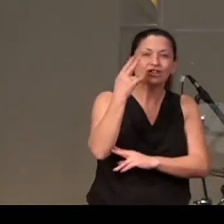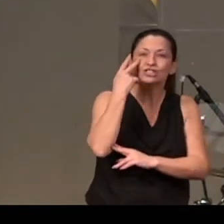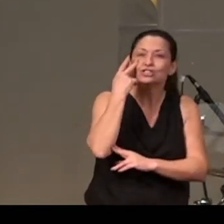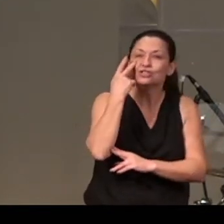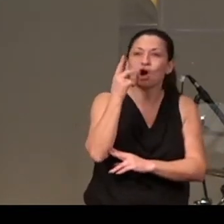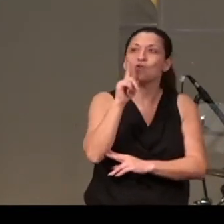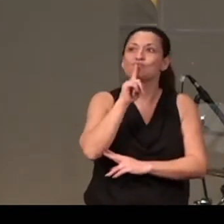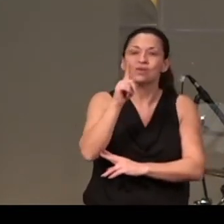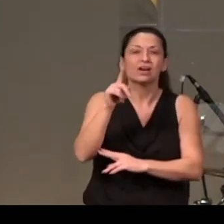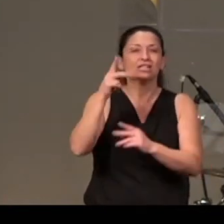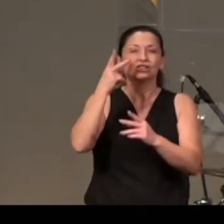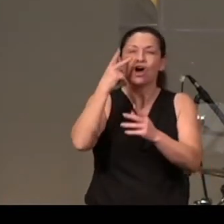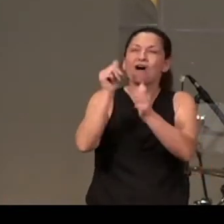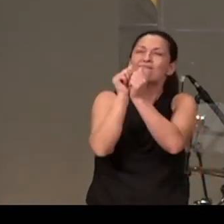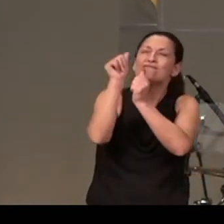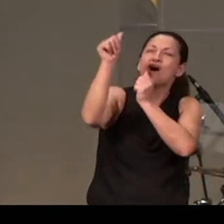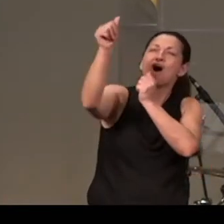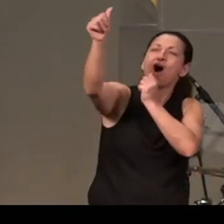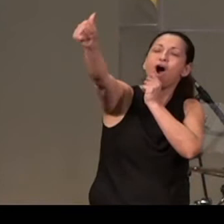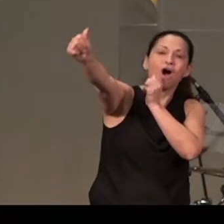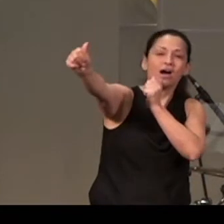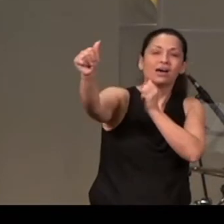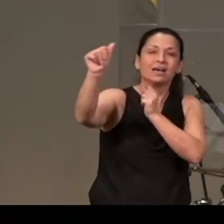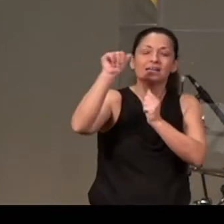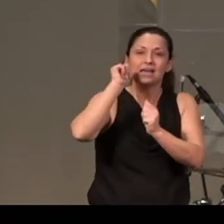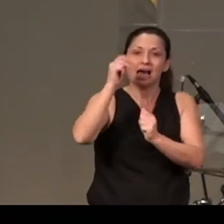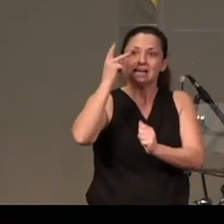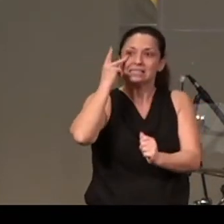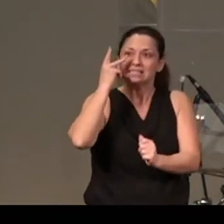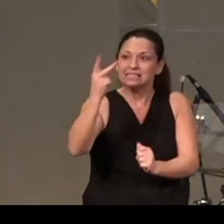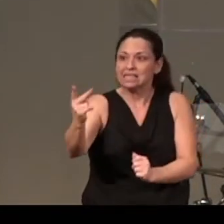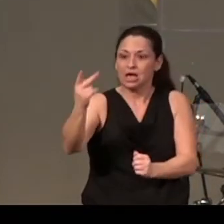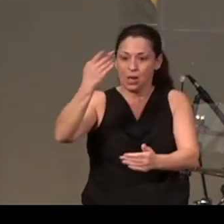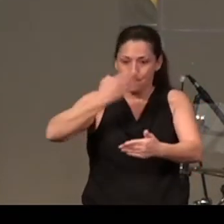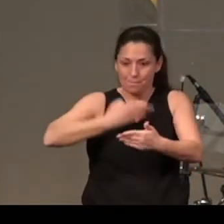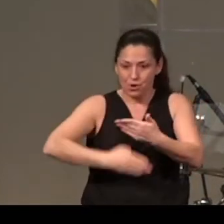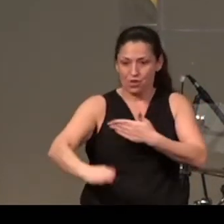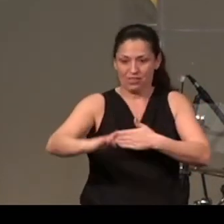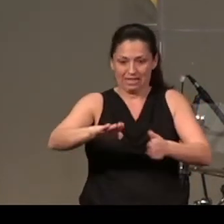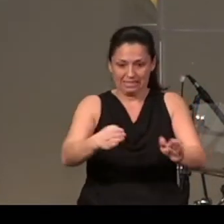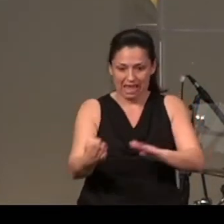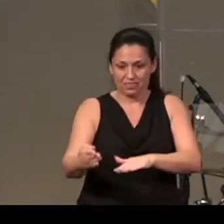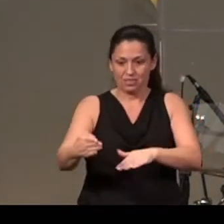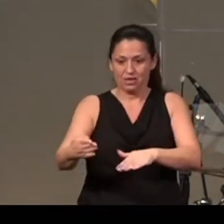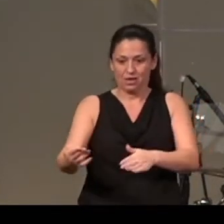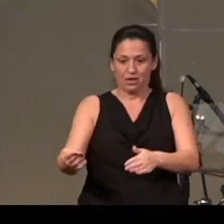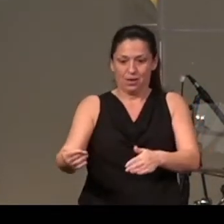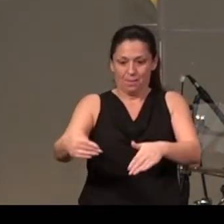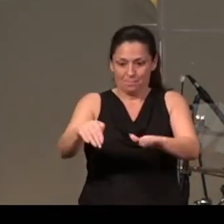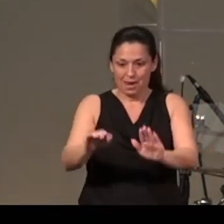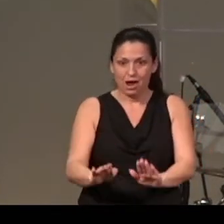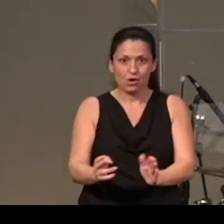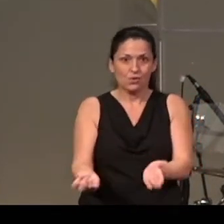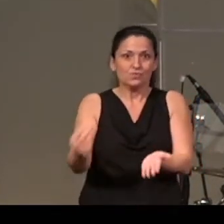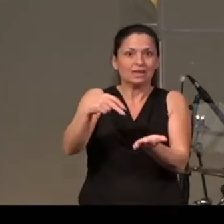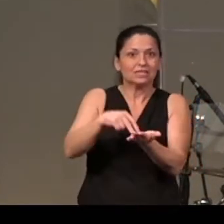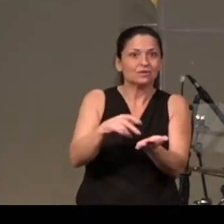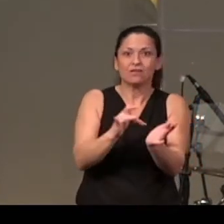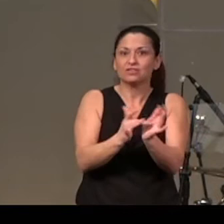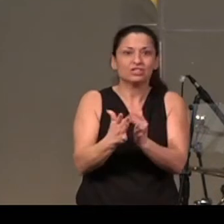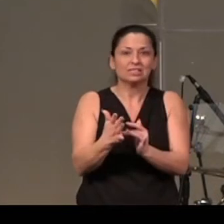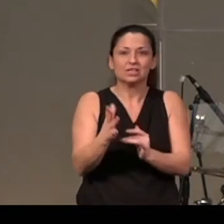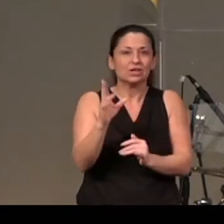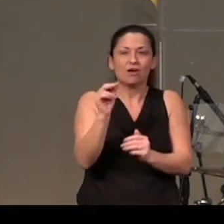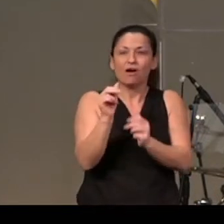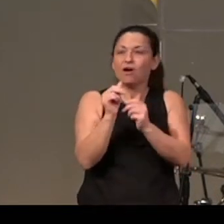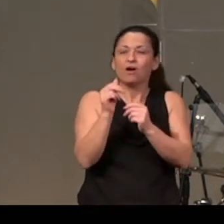distance. He didn't see the birth and death and burial and resurrection of Jesus like we. He saw it from a